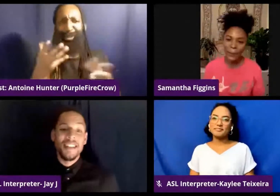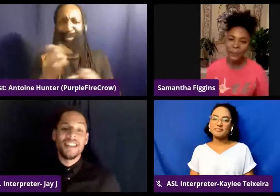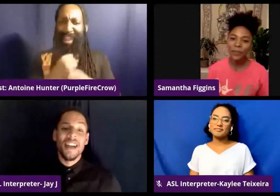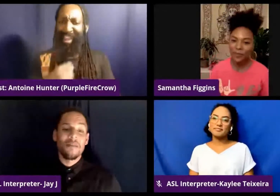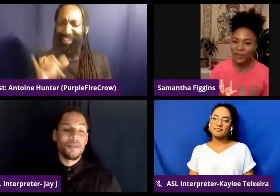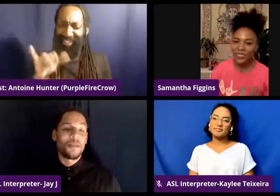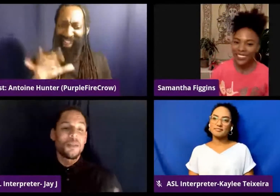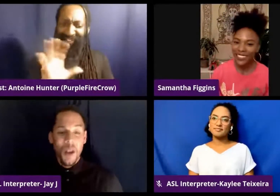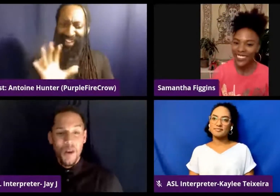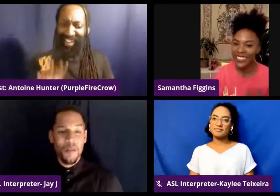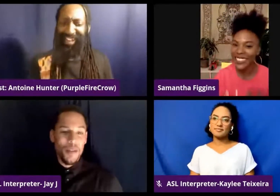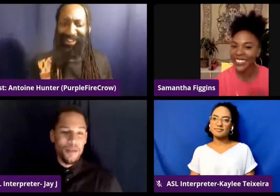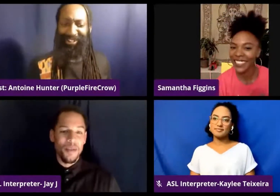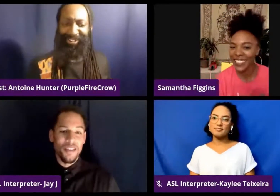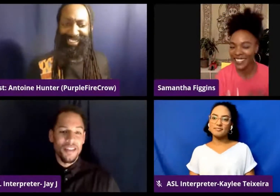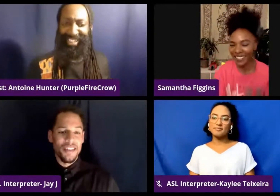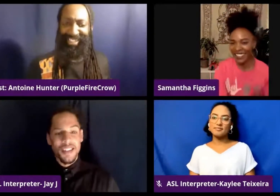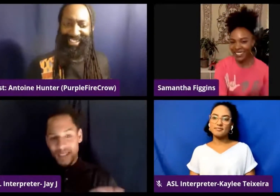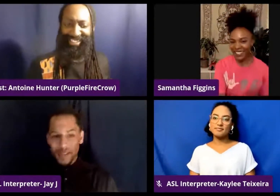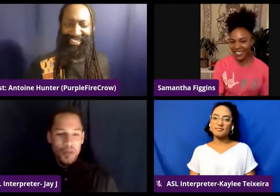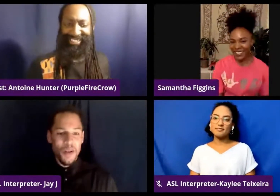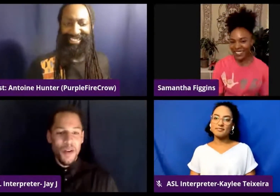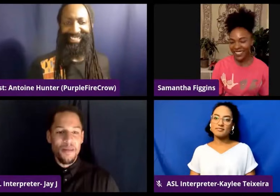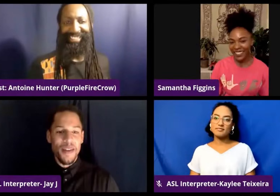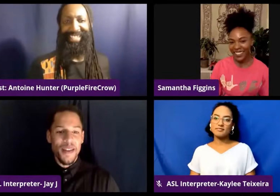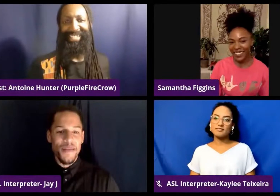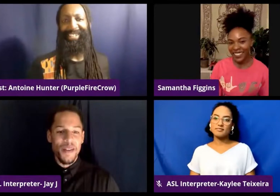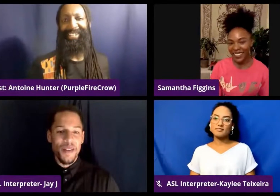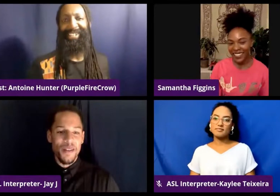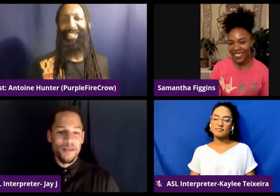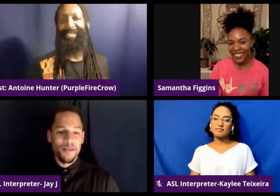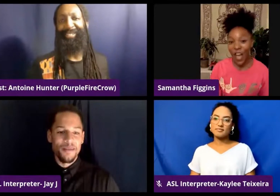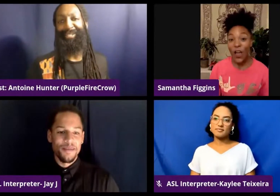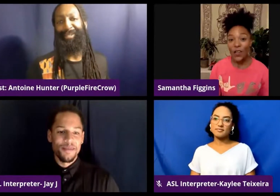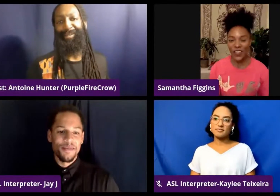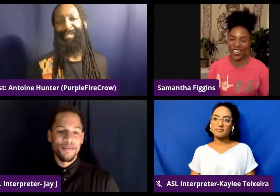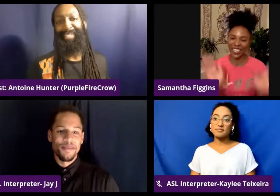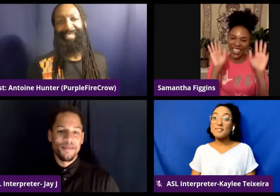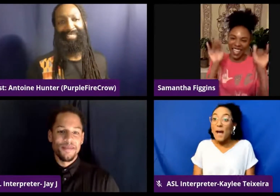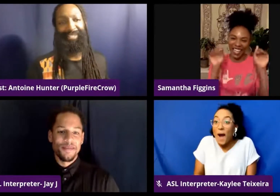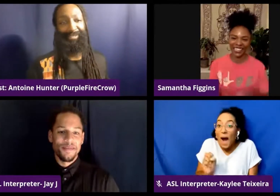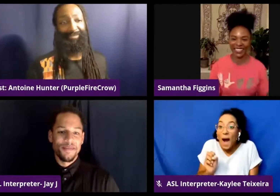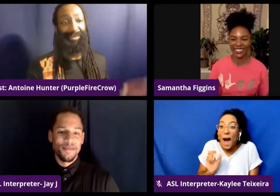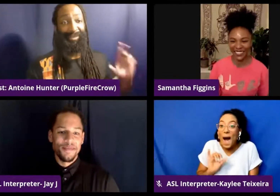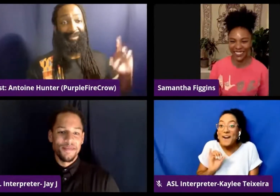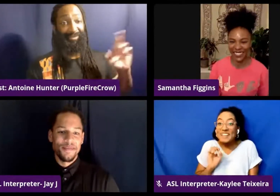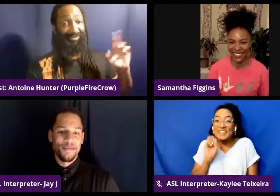Now I want to take the time to show you. We'll go ahead and play that video. Oh,